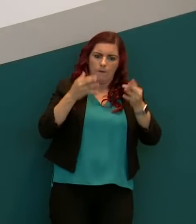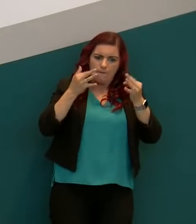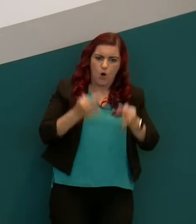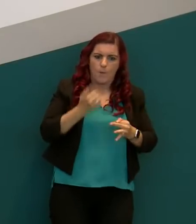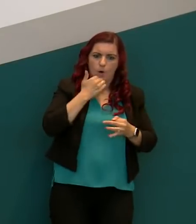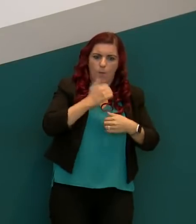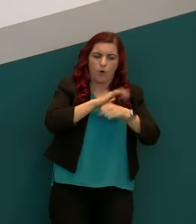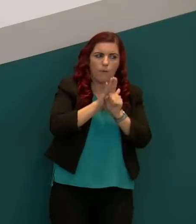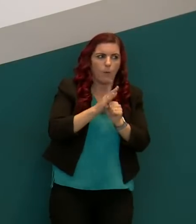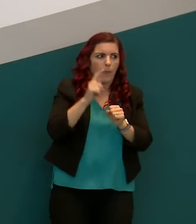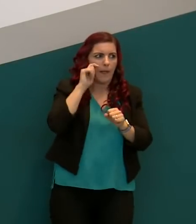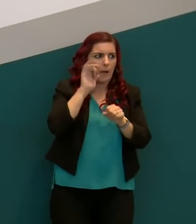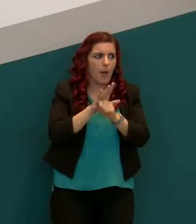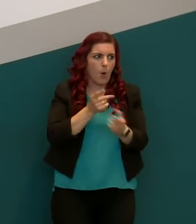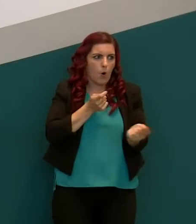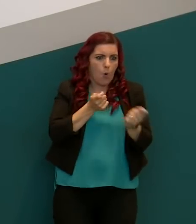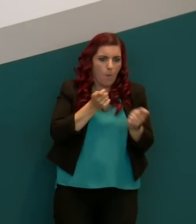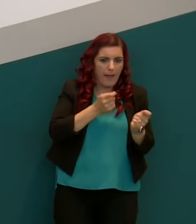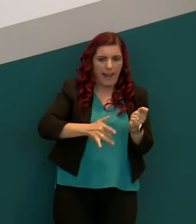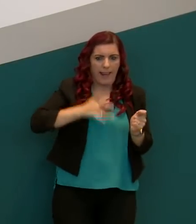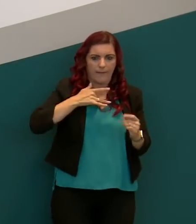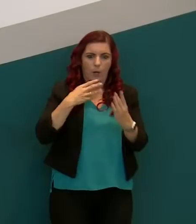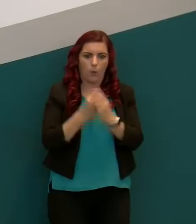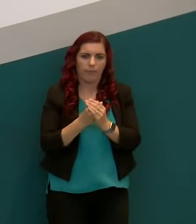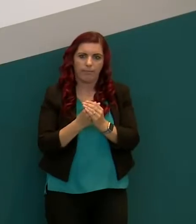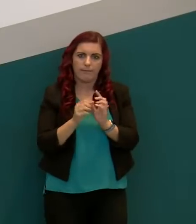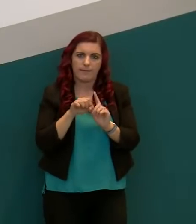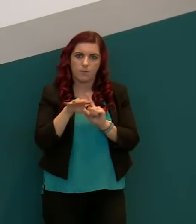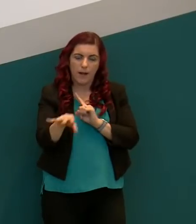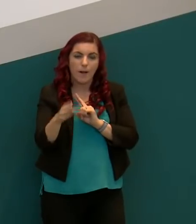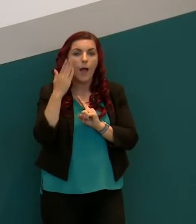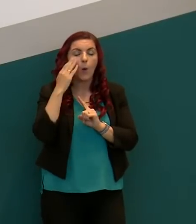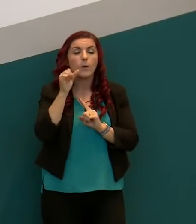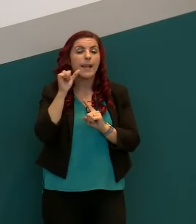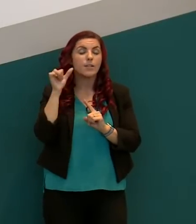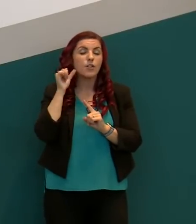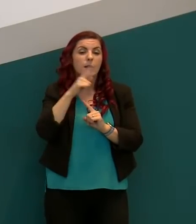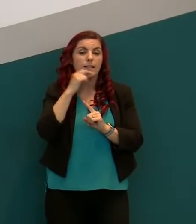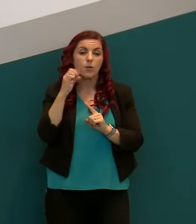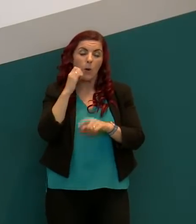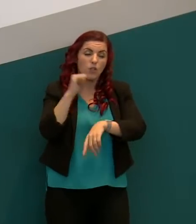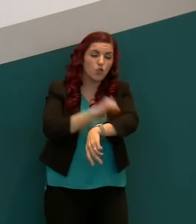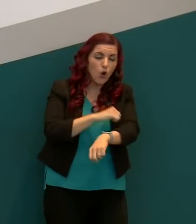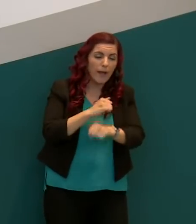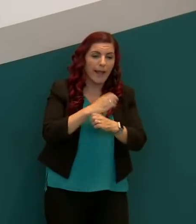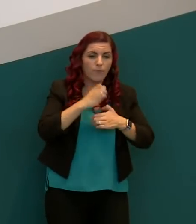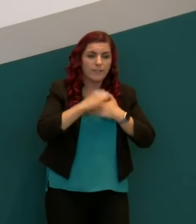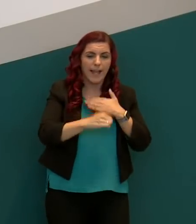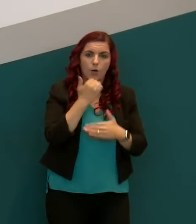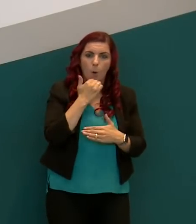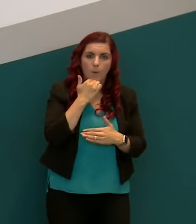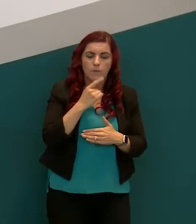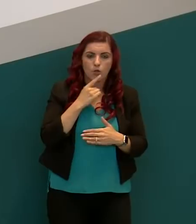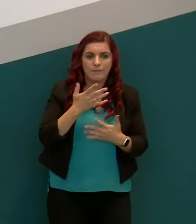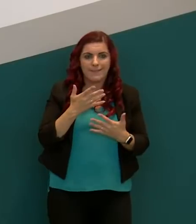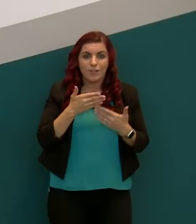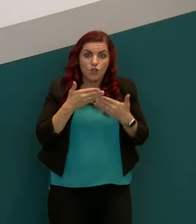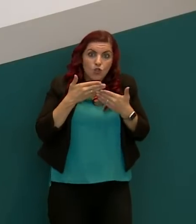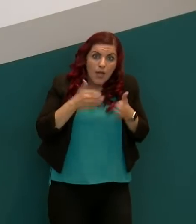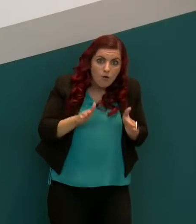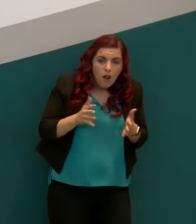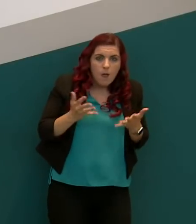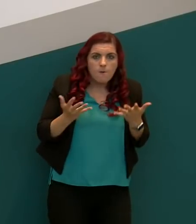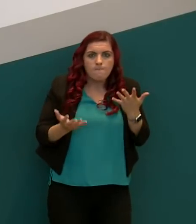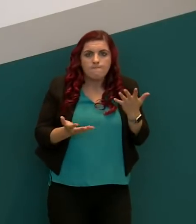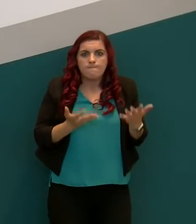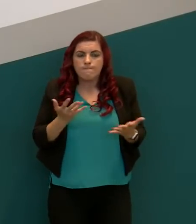idea of coping and living alongside the virus? I know yesterday you said let's not get bogged down in day-to-day numbers, but just, I guess in general for people,